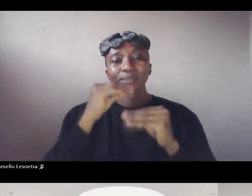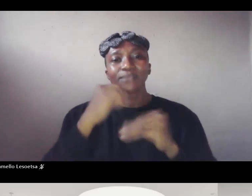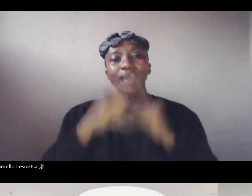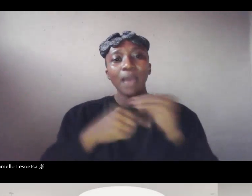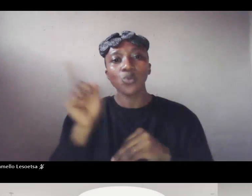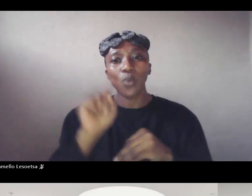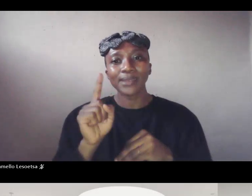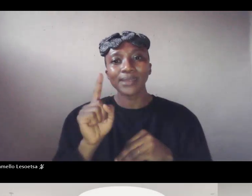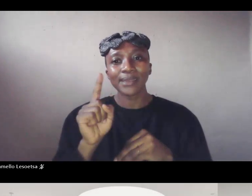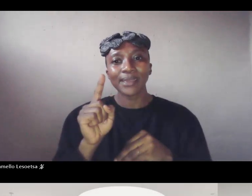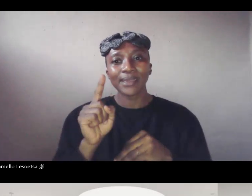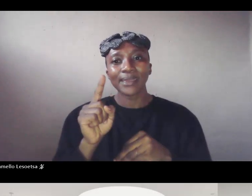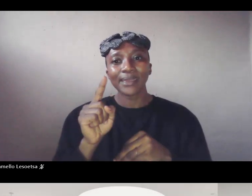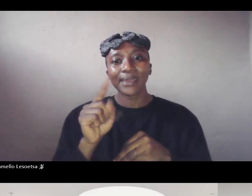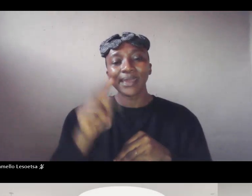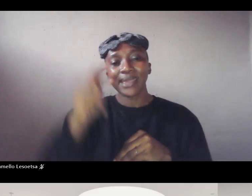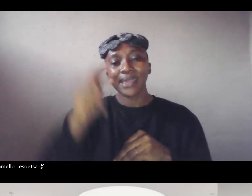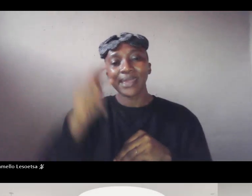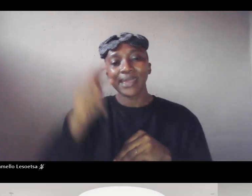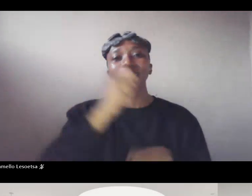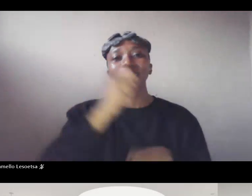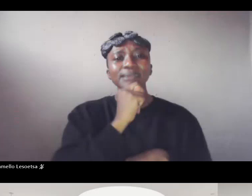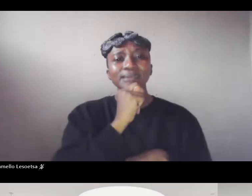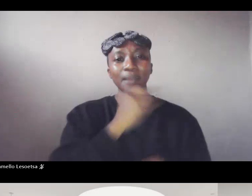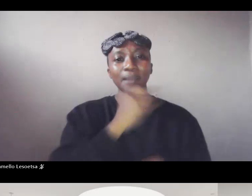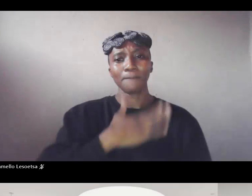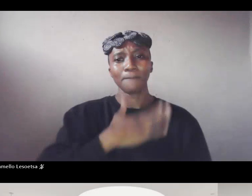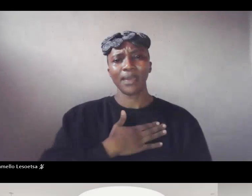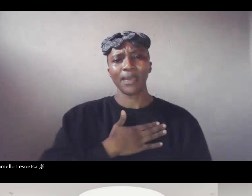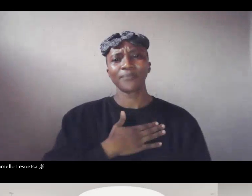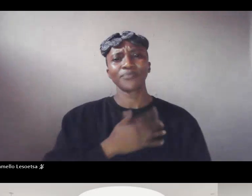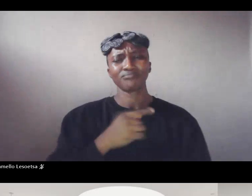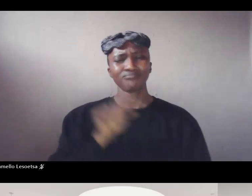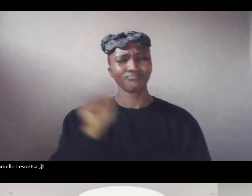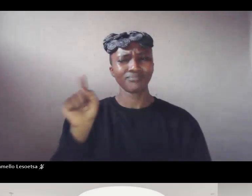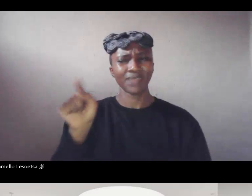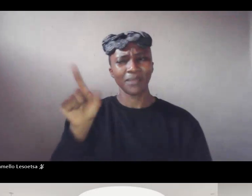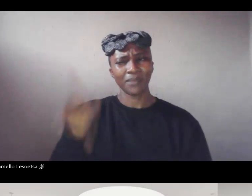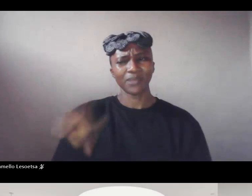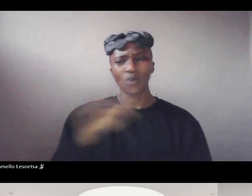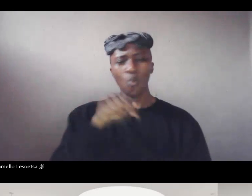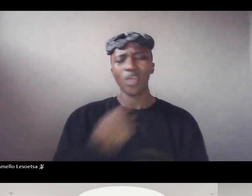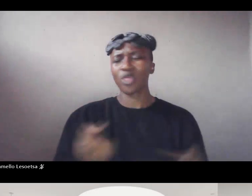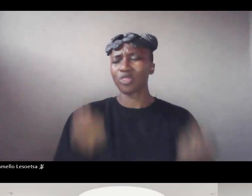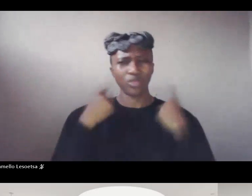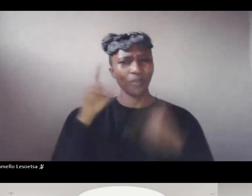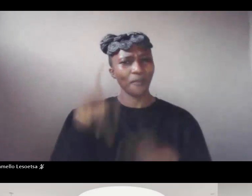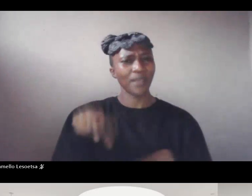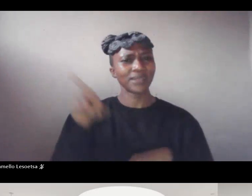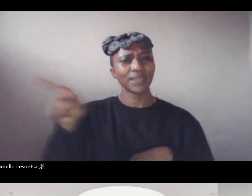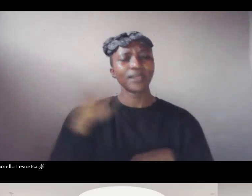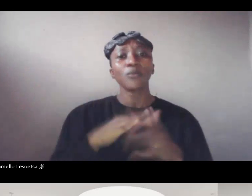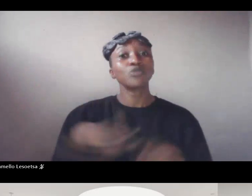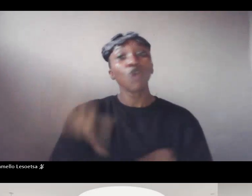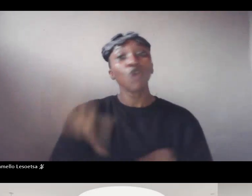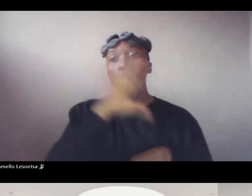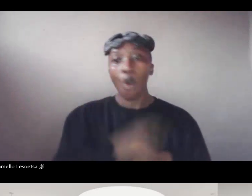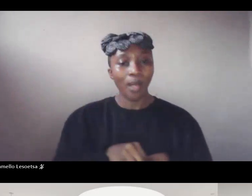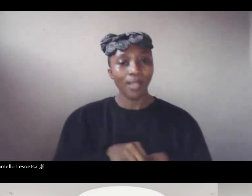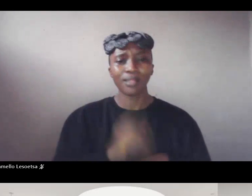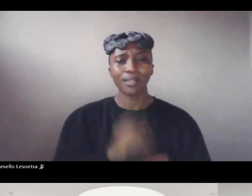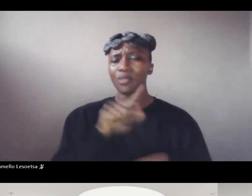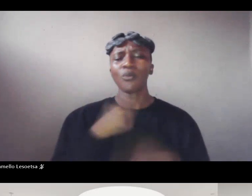are not understanding him in a way because we all cannot sign, and he had